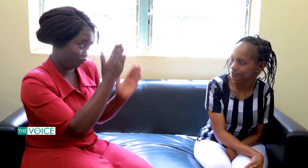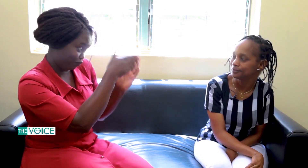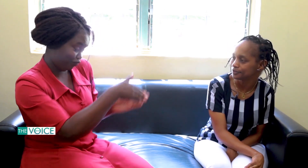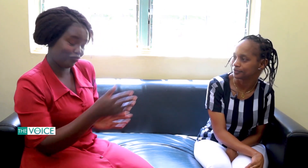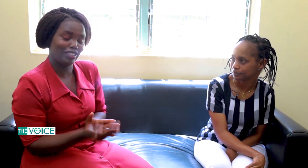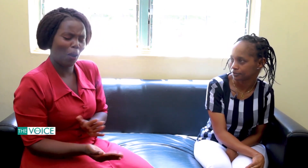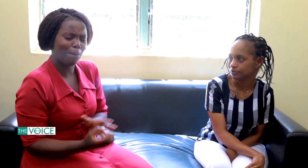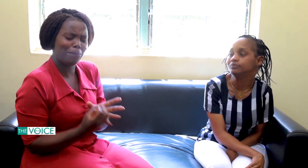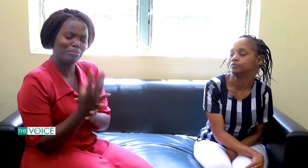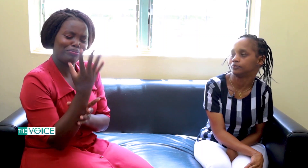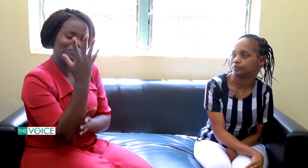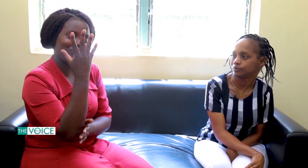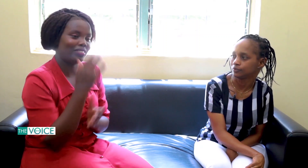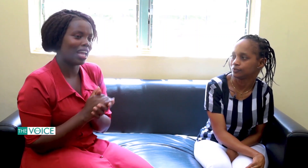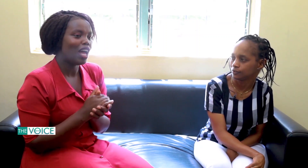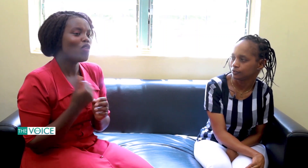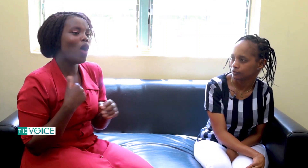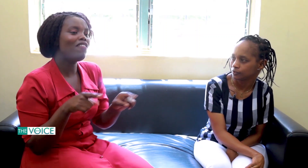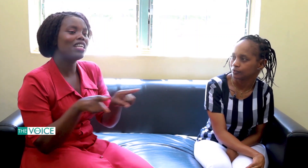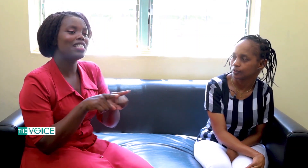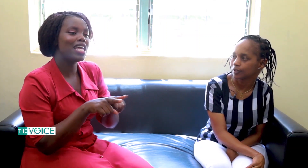time you were growing as a child.